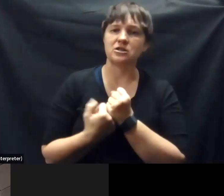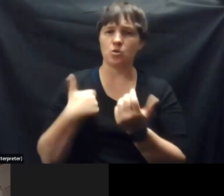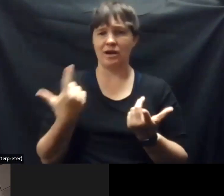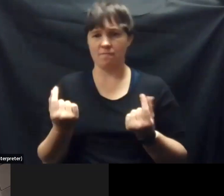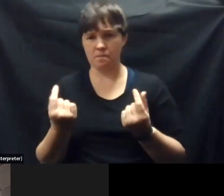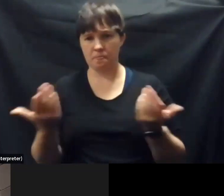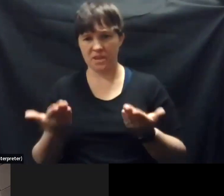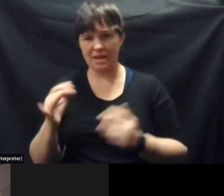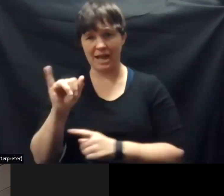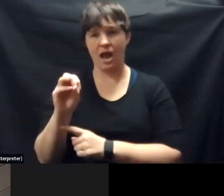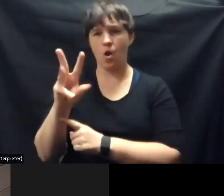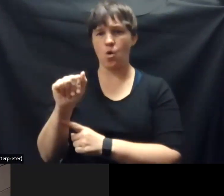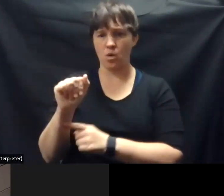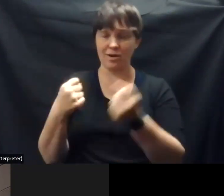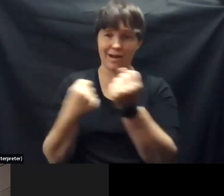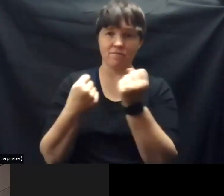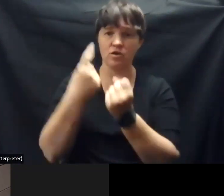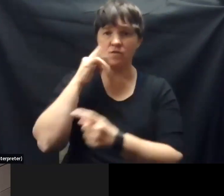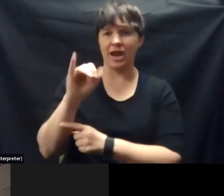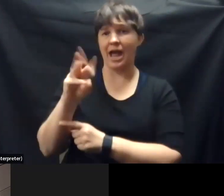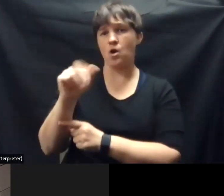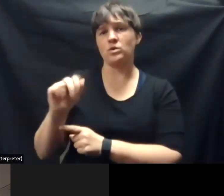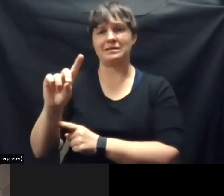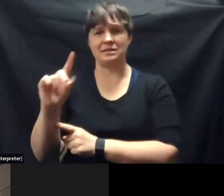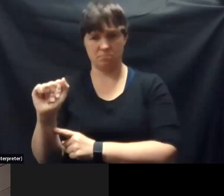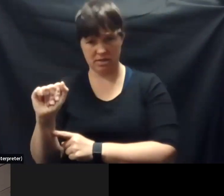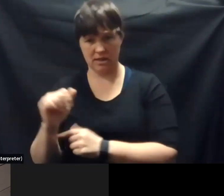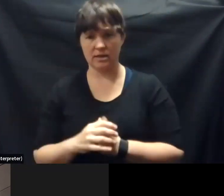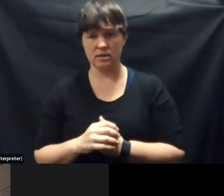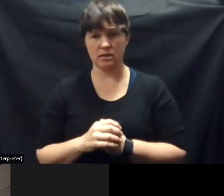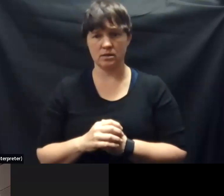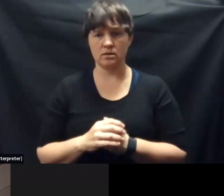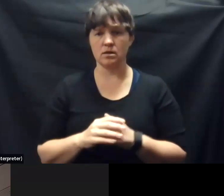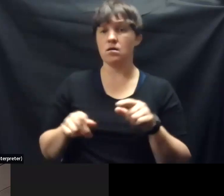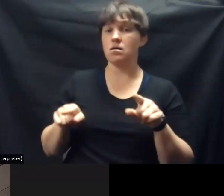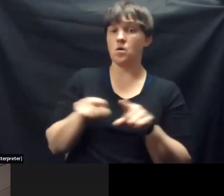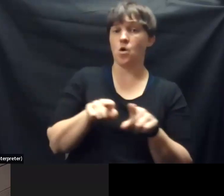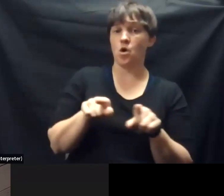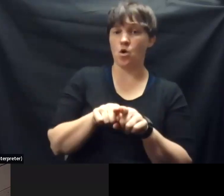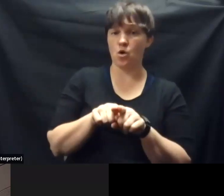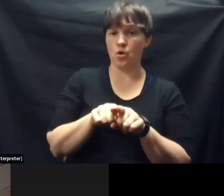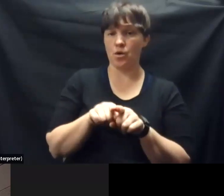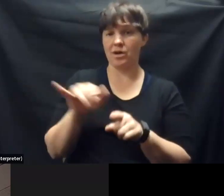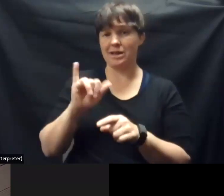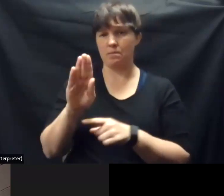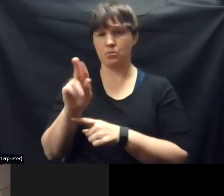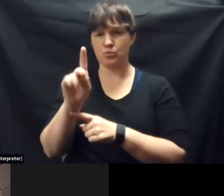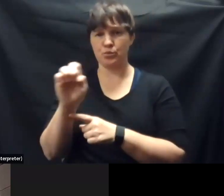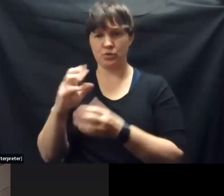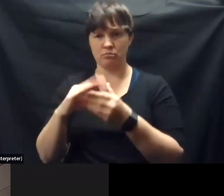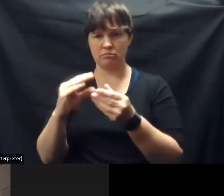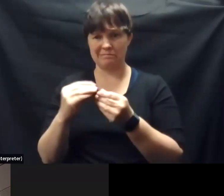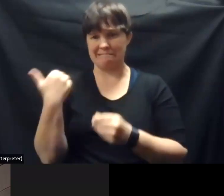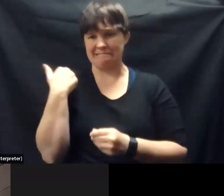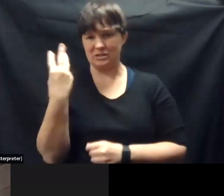done here in Iowa to advocate for Iowans with disabilities. Also, like Brooke said, this